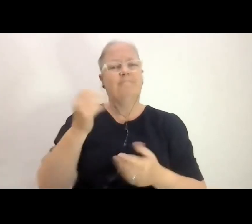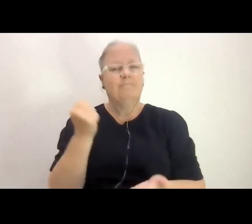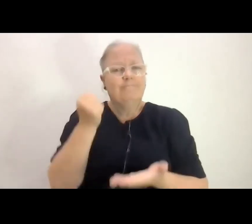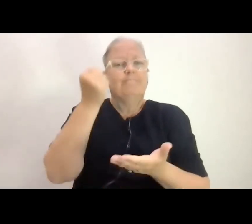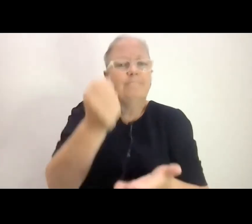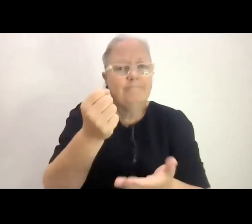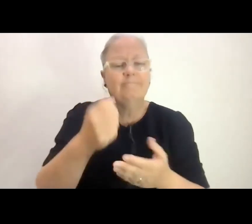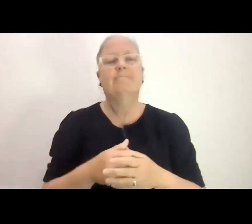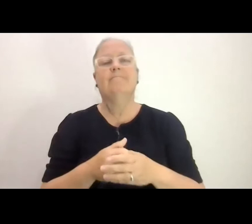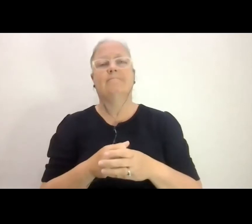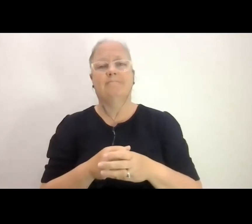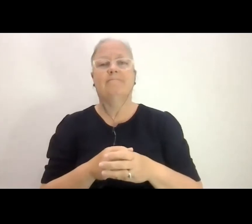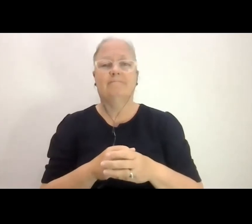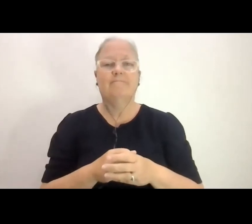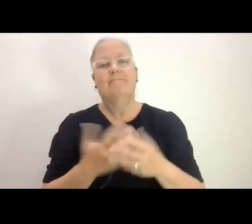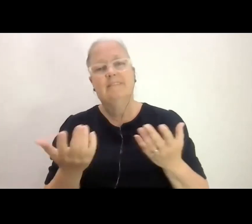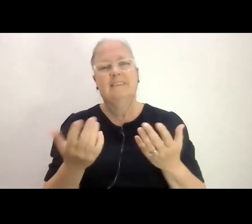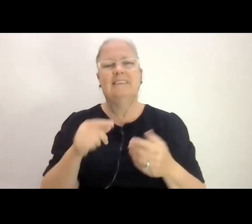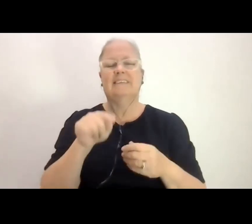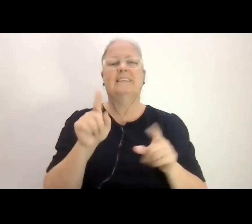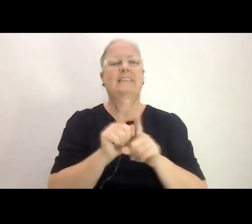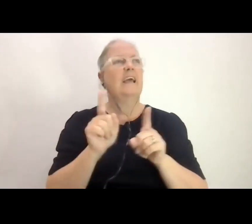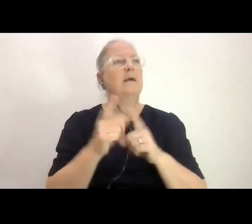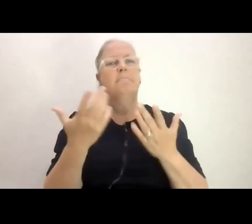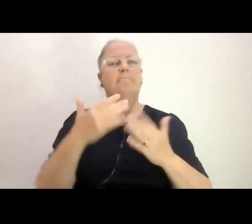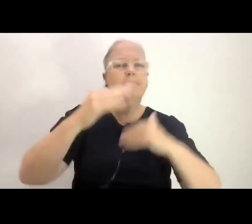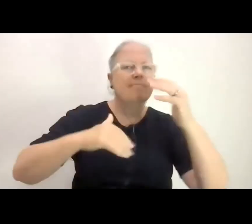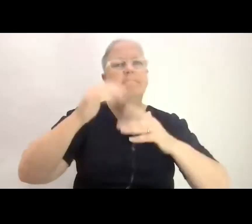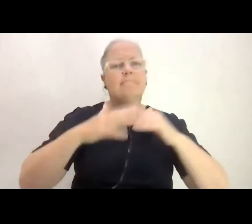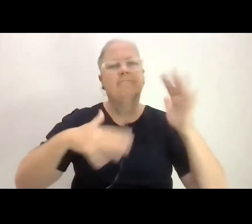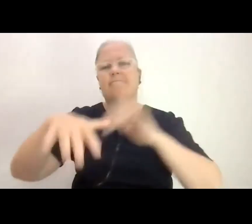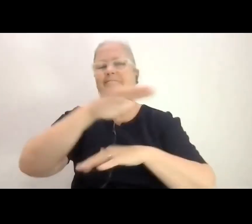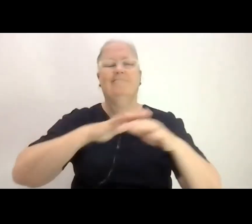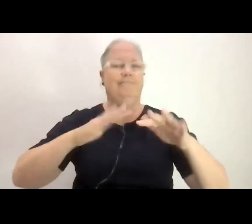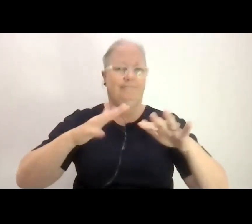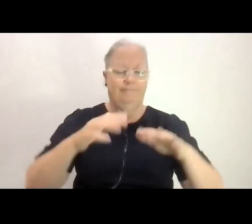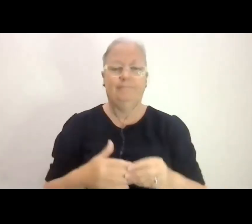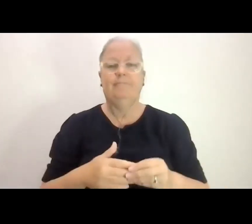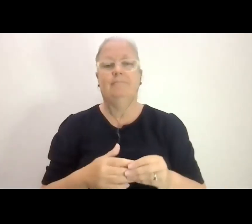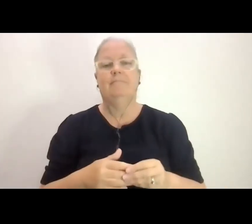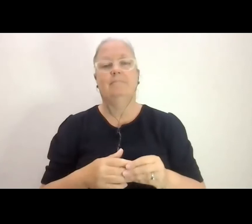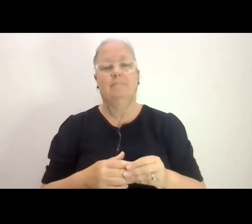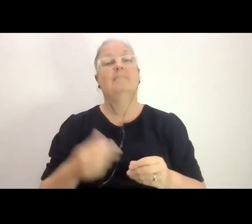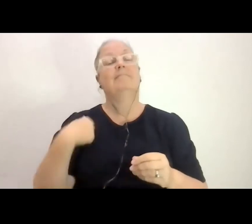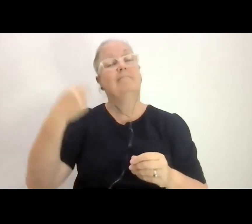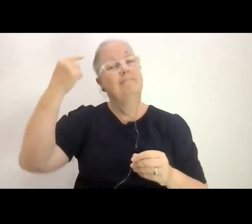health infrastructure in particular. Our government actually, from the people perspective, they